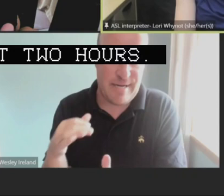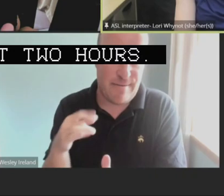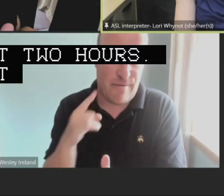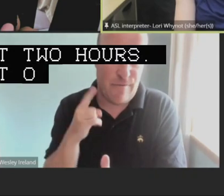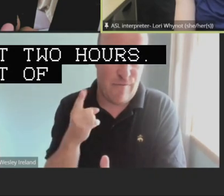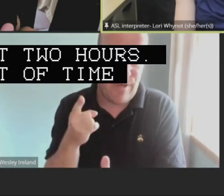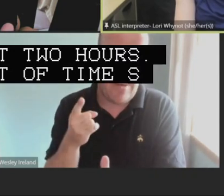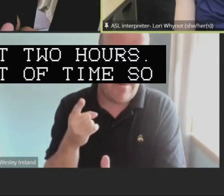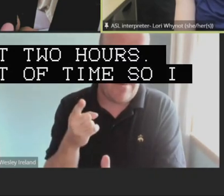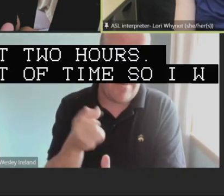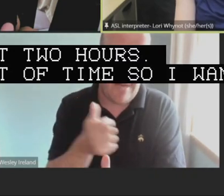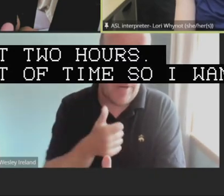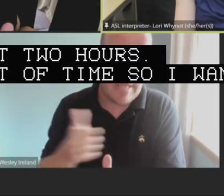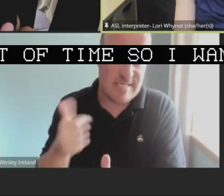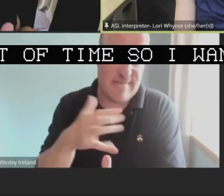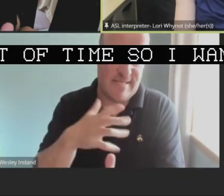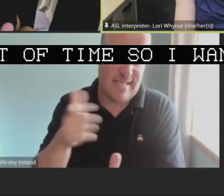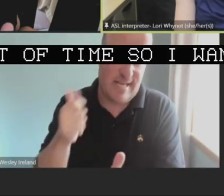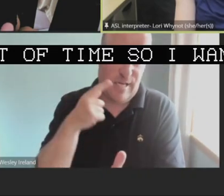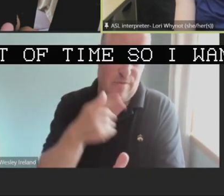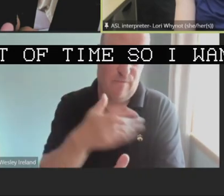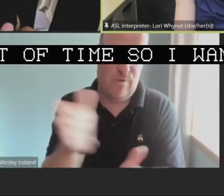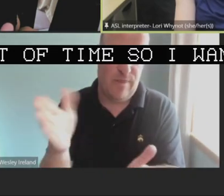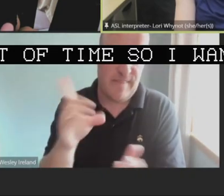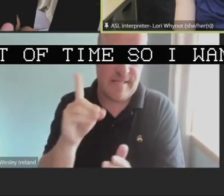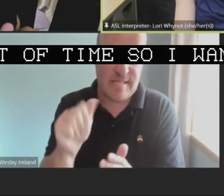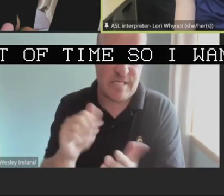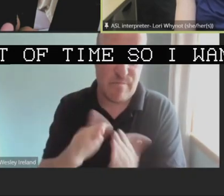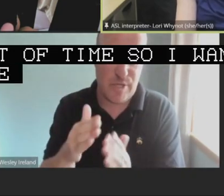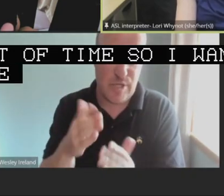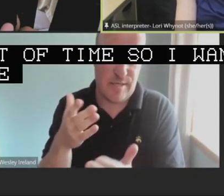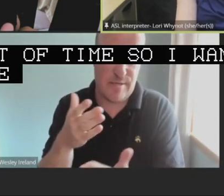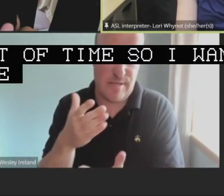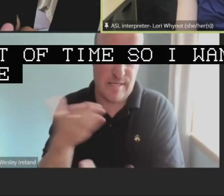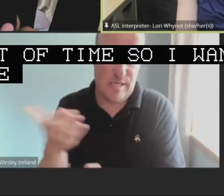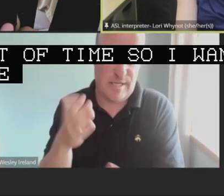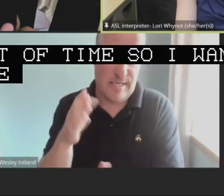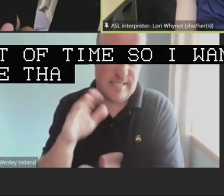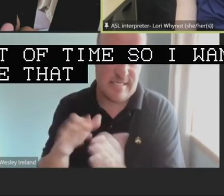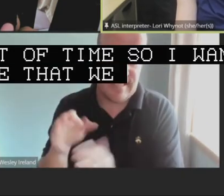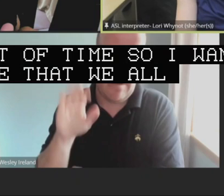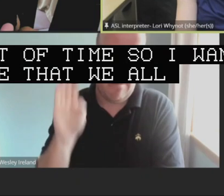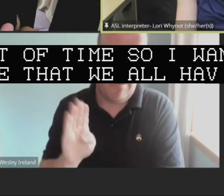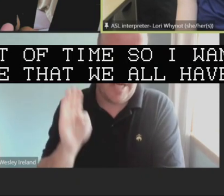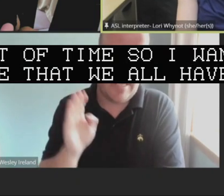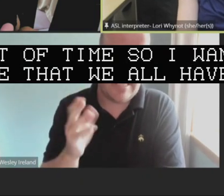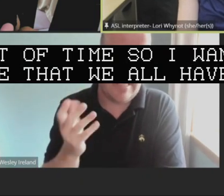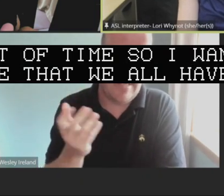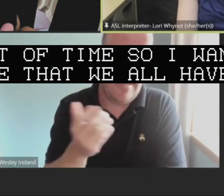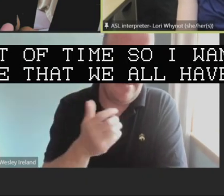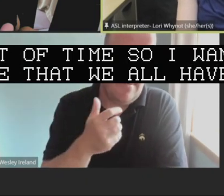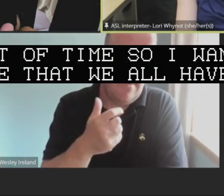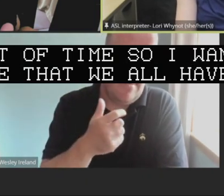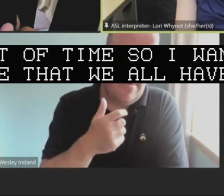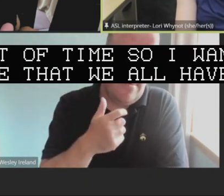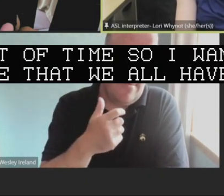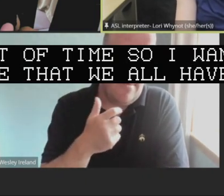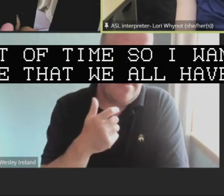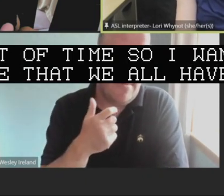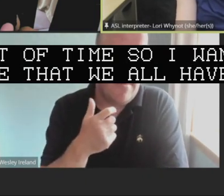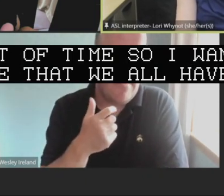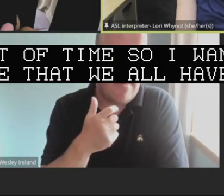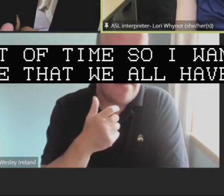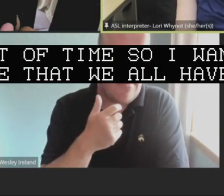you know, we all sort of have this benefit for the community. We can do work that benefits